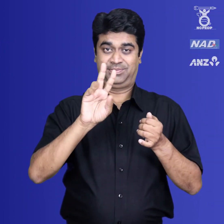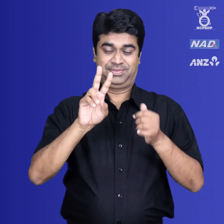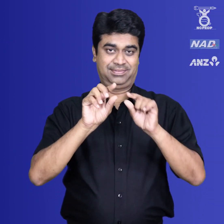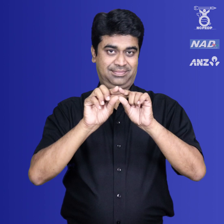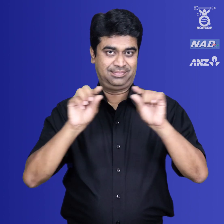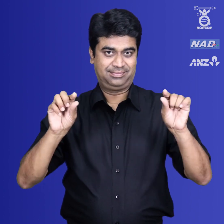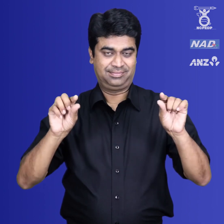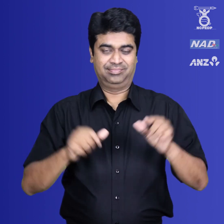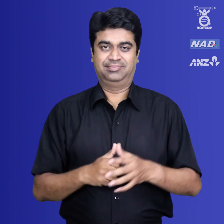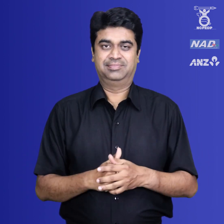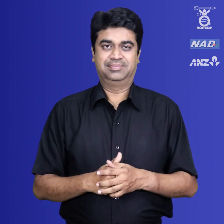92.